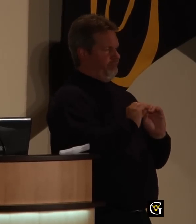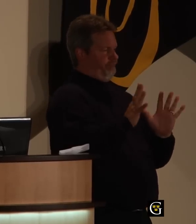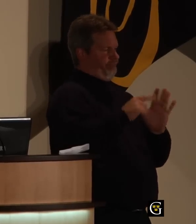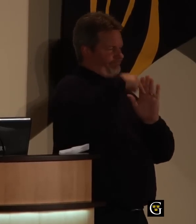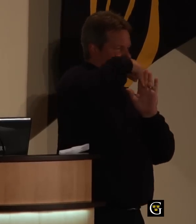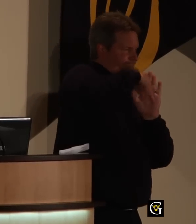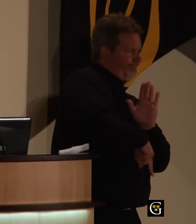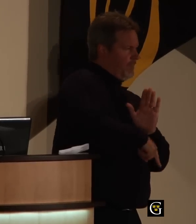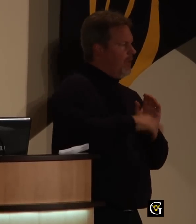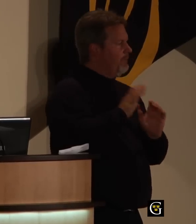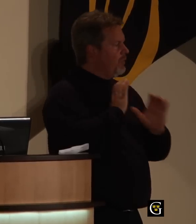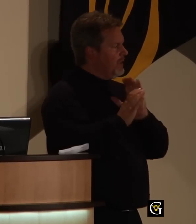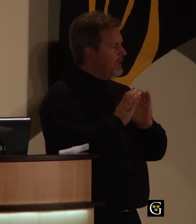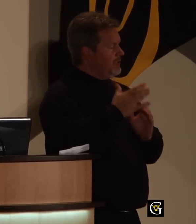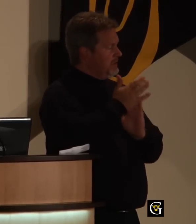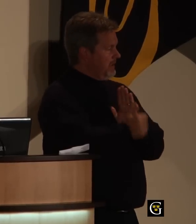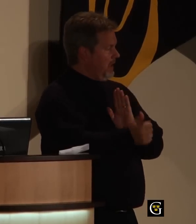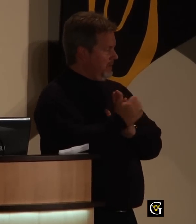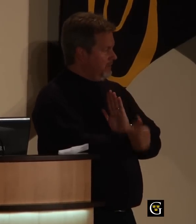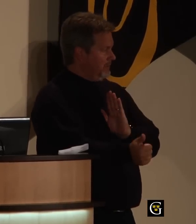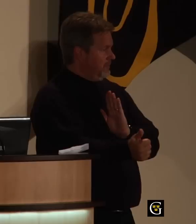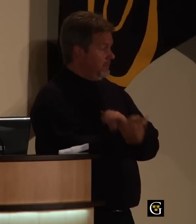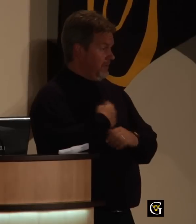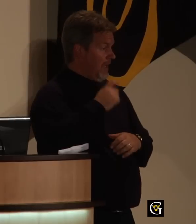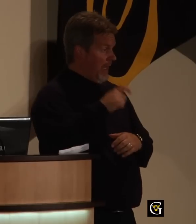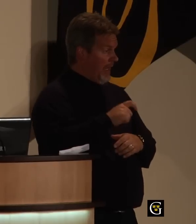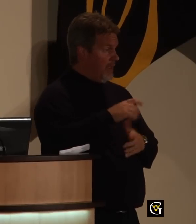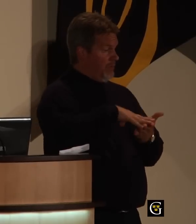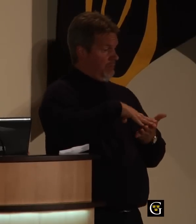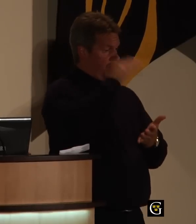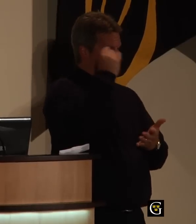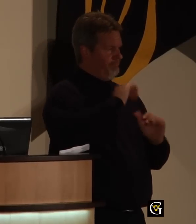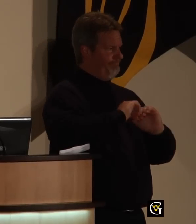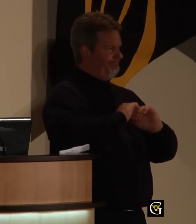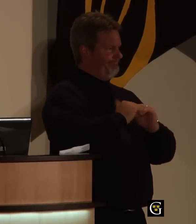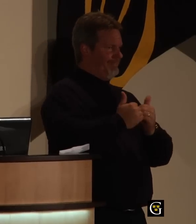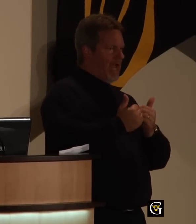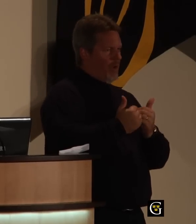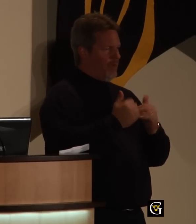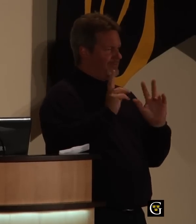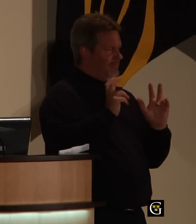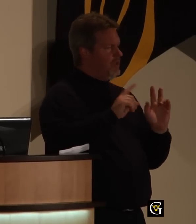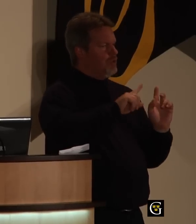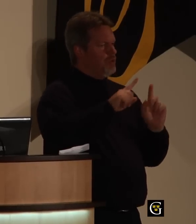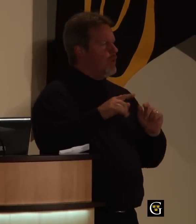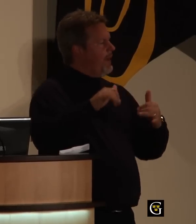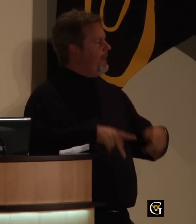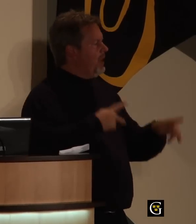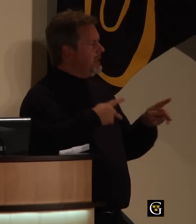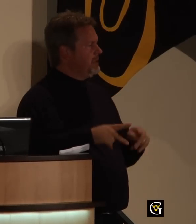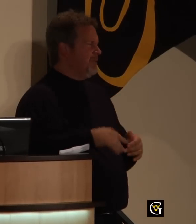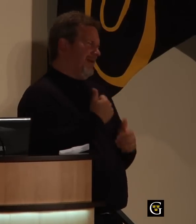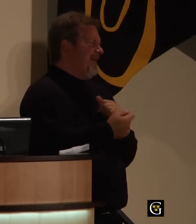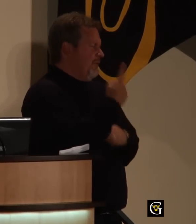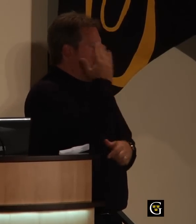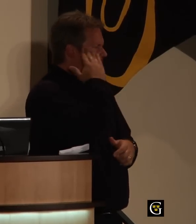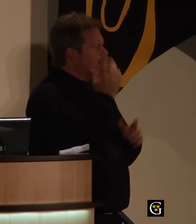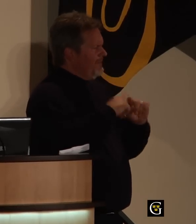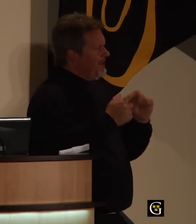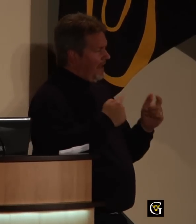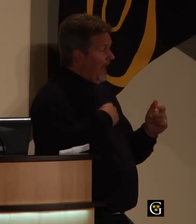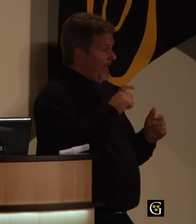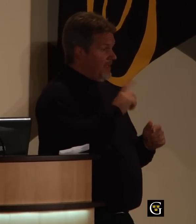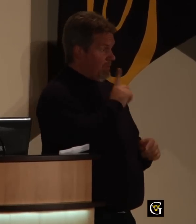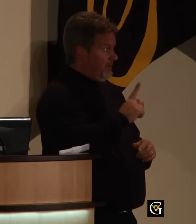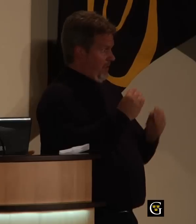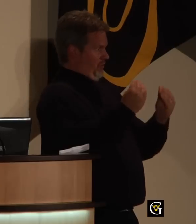effortlessly. I had to learn how to go to parties. And of course, everybody learned, but I actually had to be taught by my